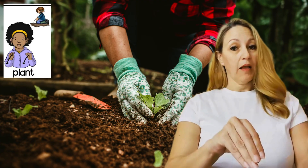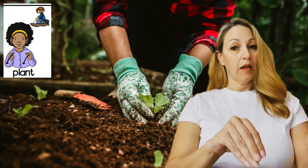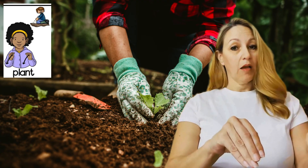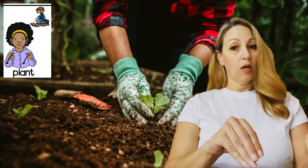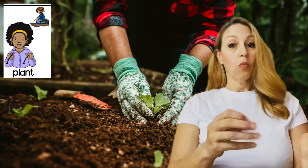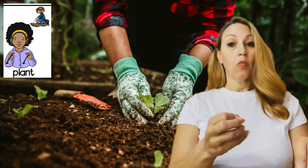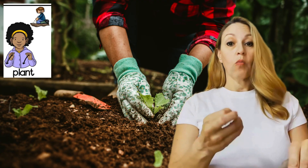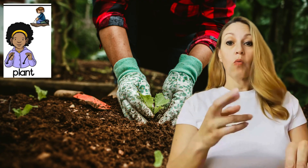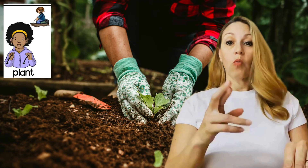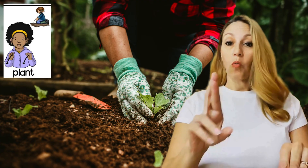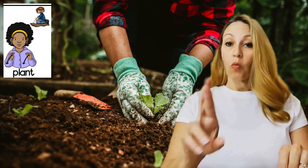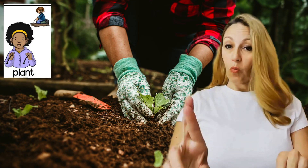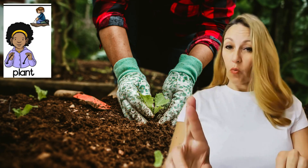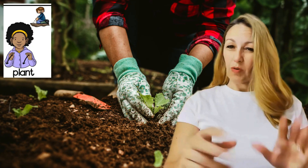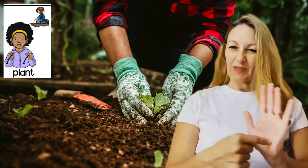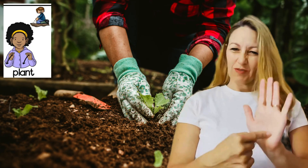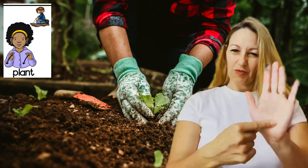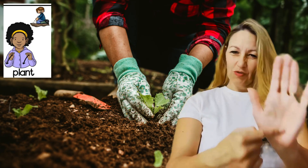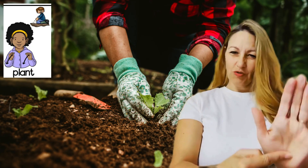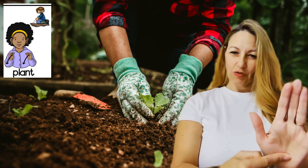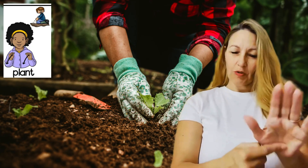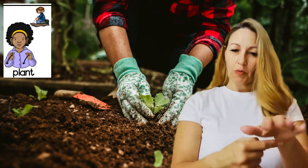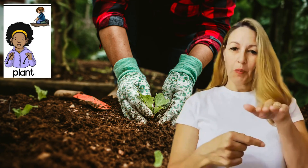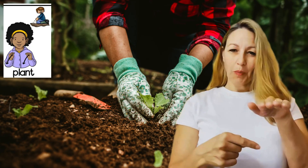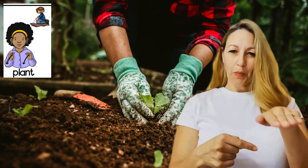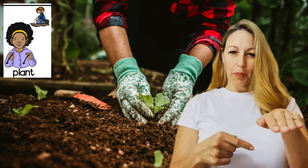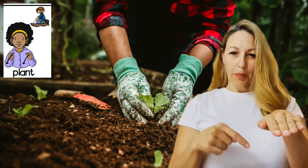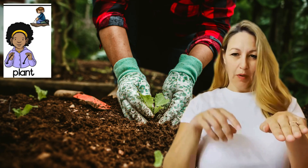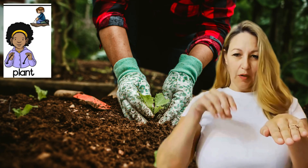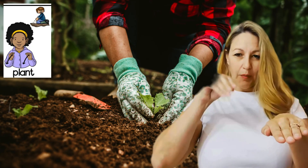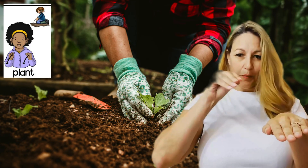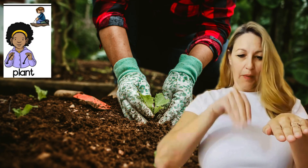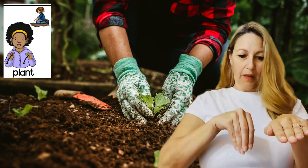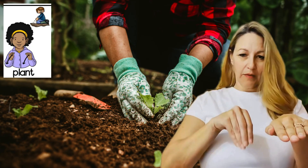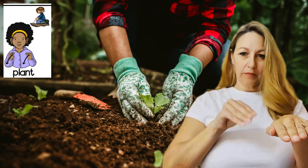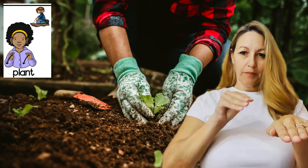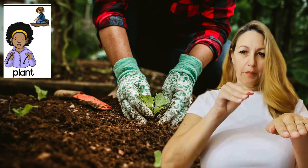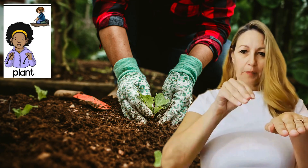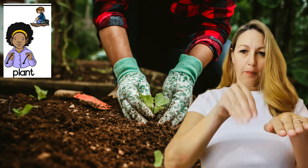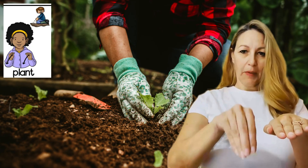Plant. Or you can show how you're planting something.